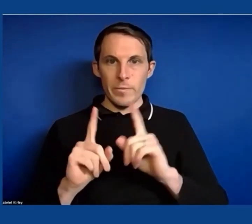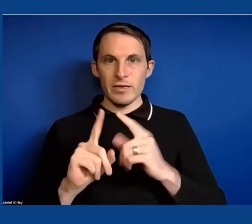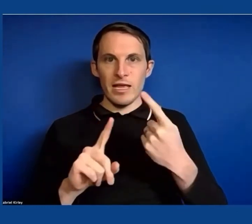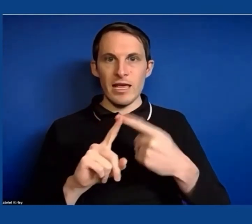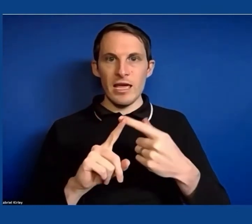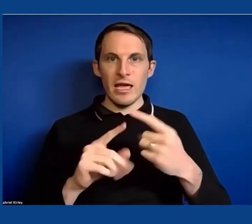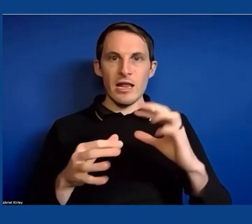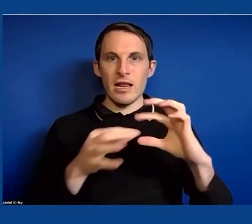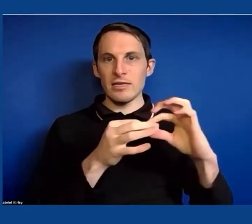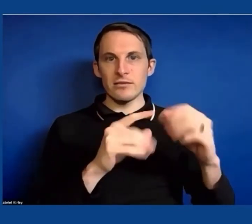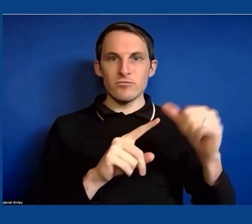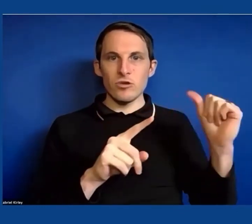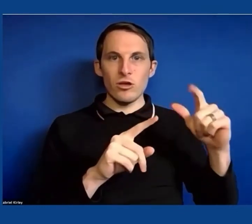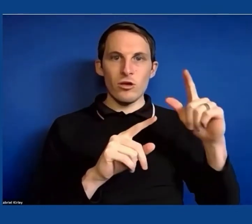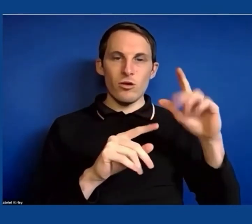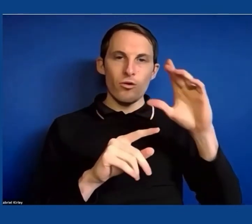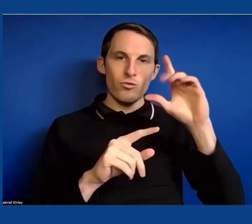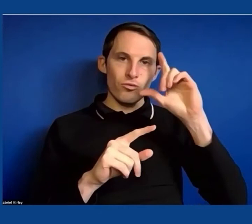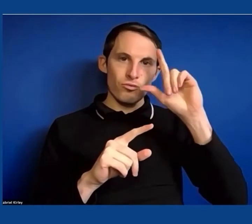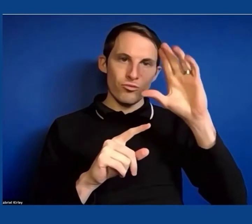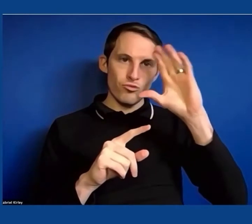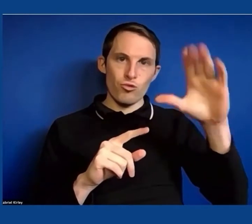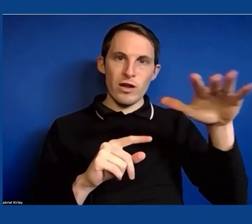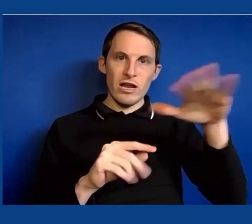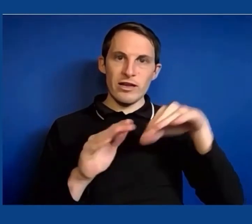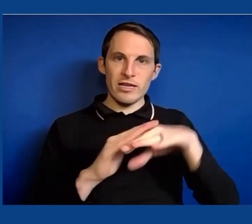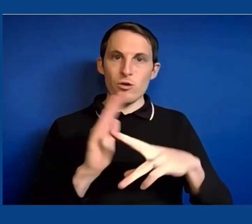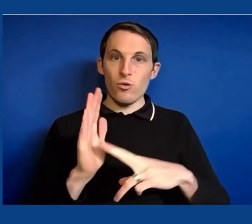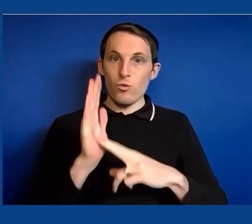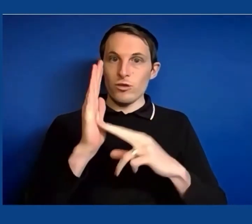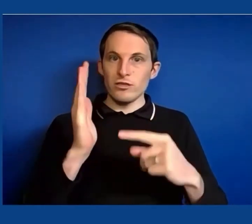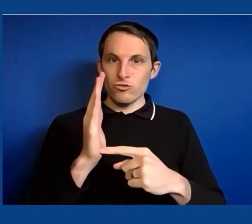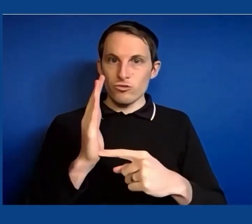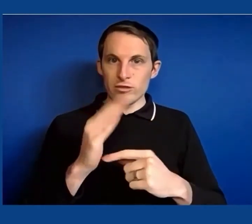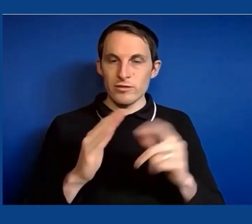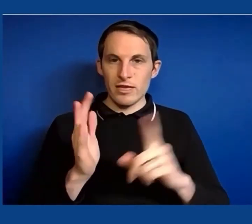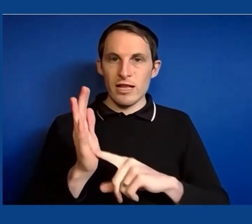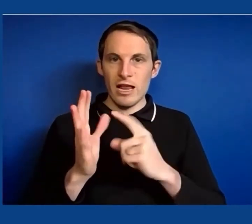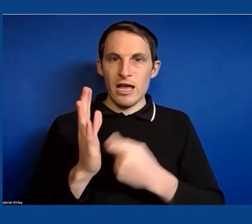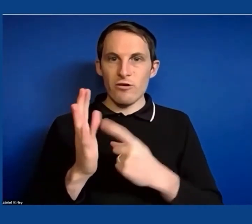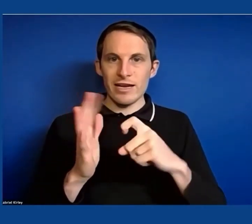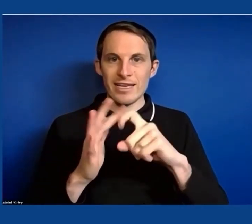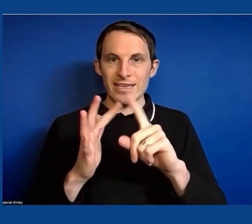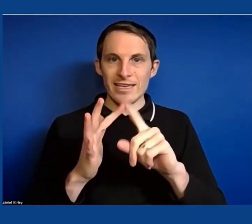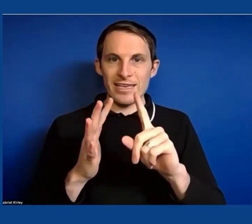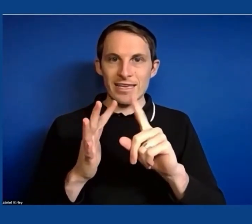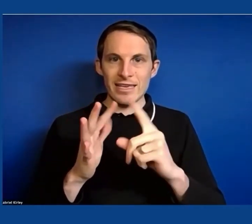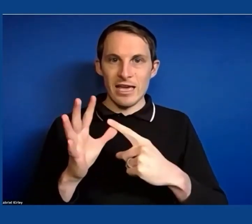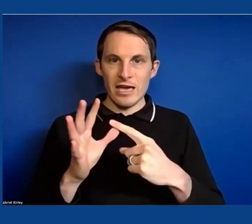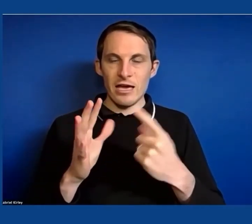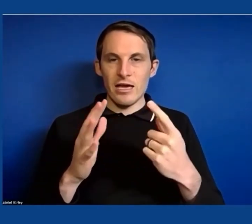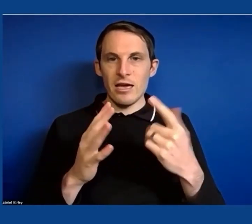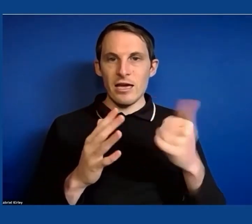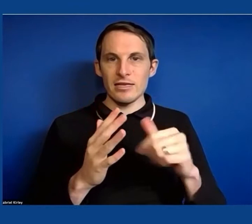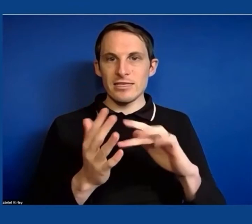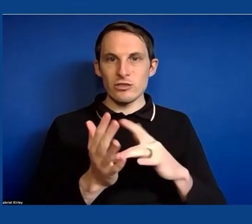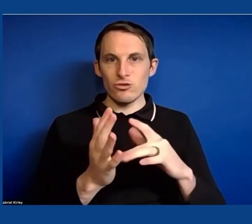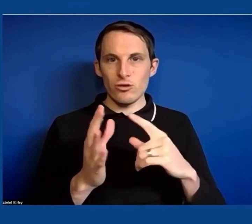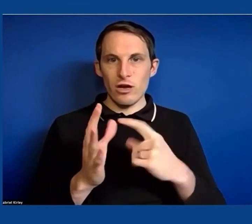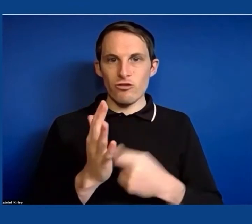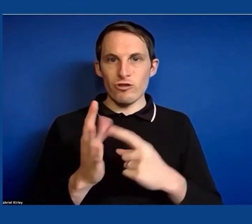areas throughout the Northern Territory. He is of Larrakia and Wajigan and Central Arrernte